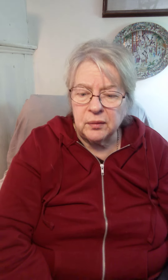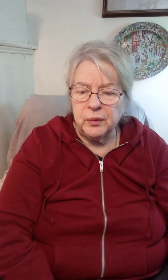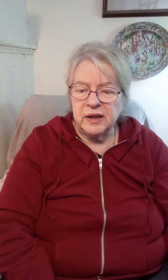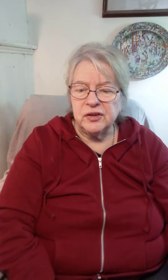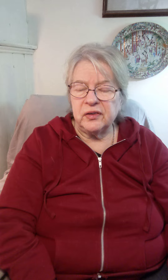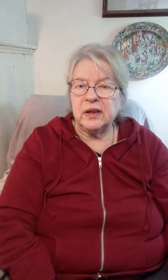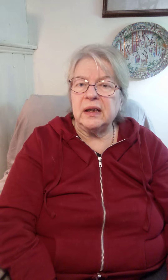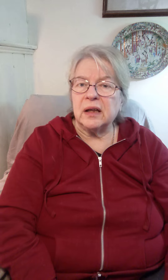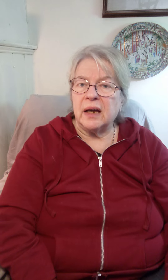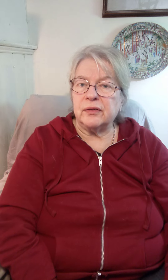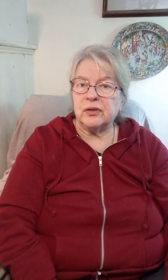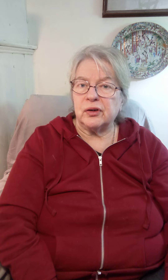We can just eat a lot of dessert.